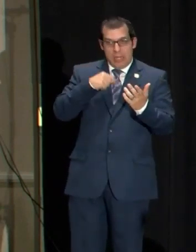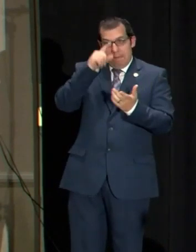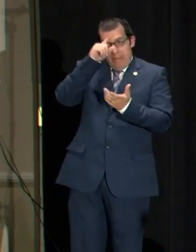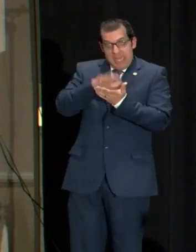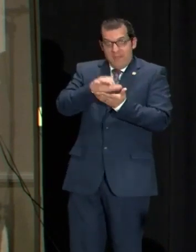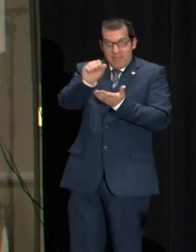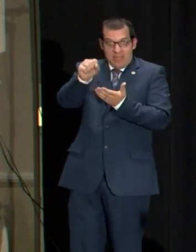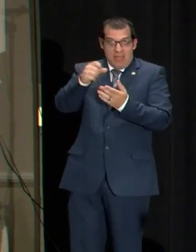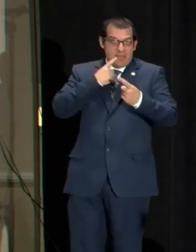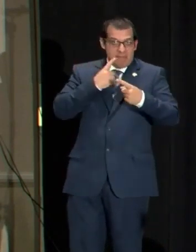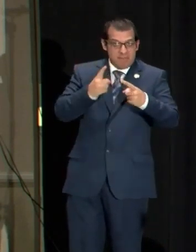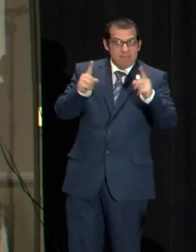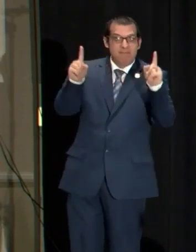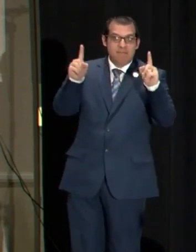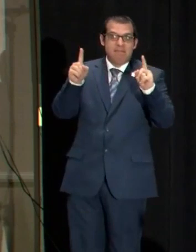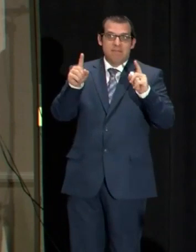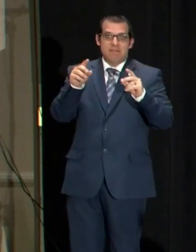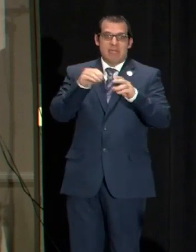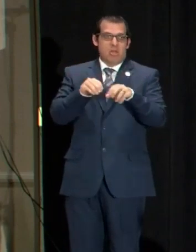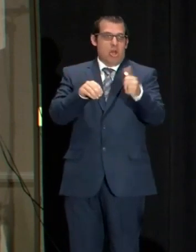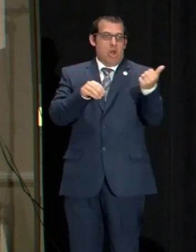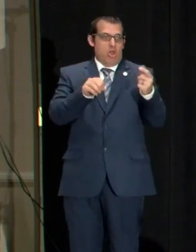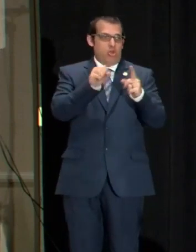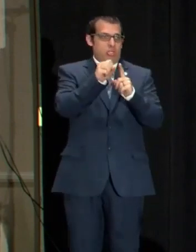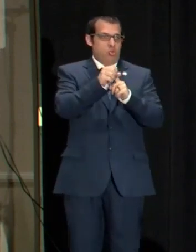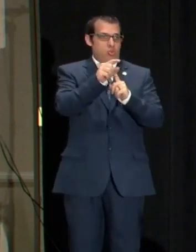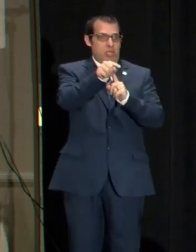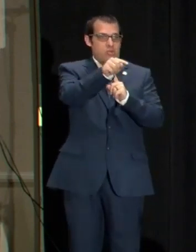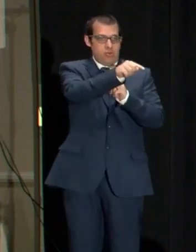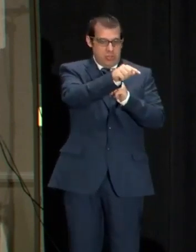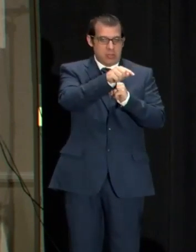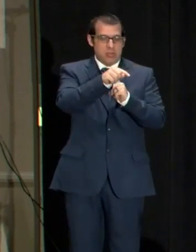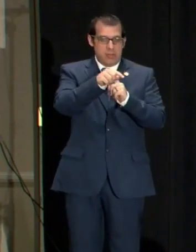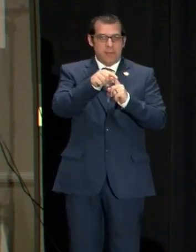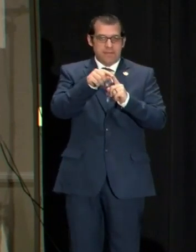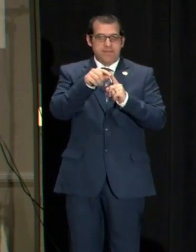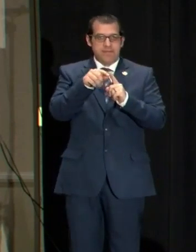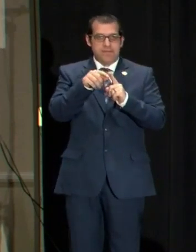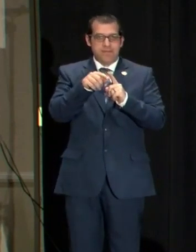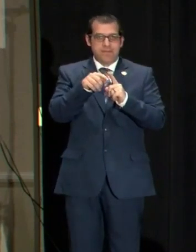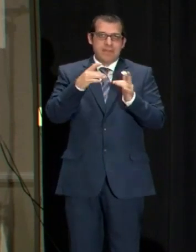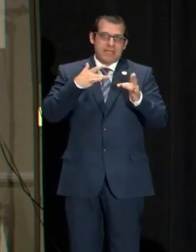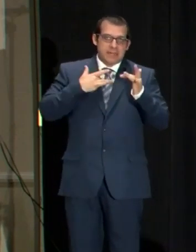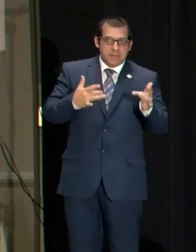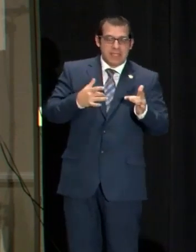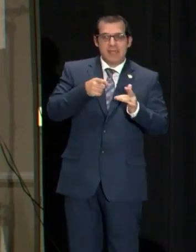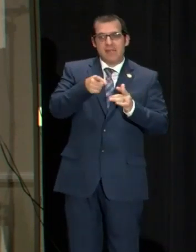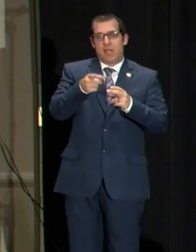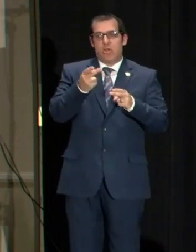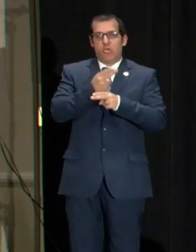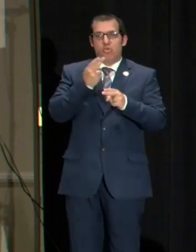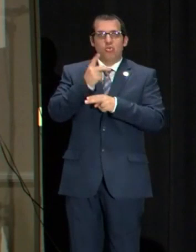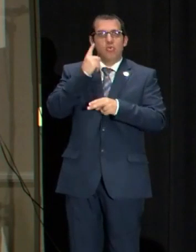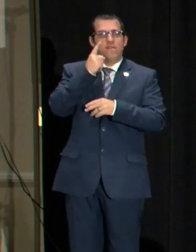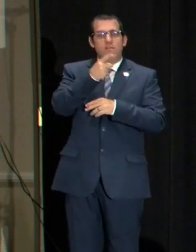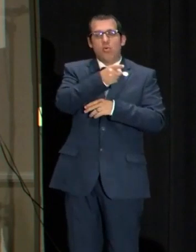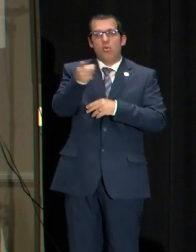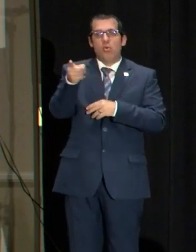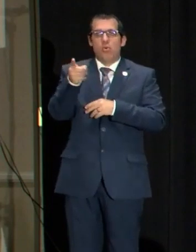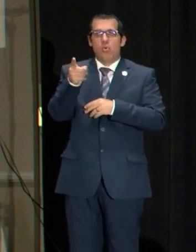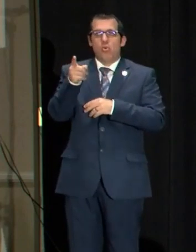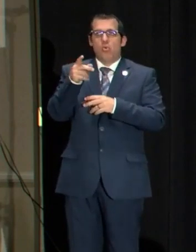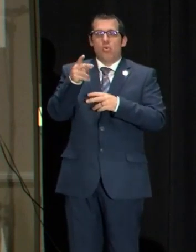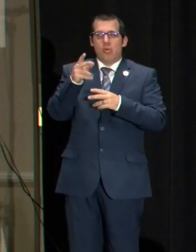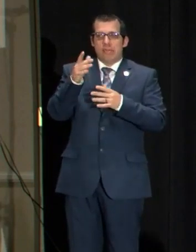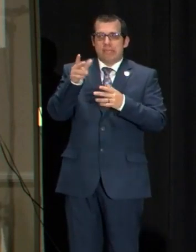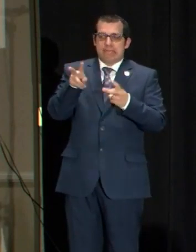on its effectiveness in other conditions. It's generally being used for those who are